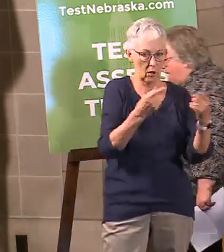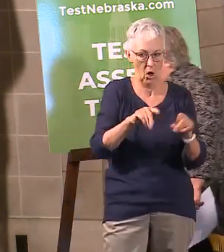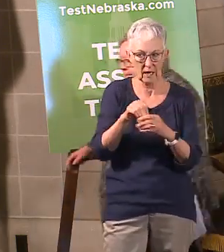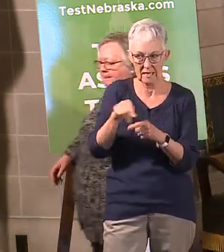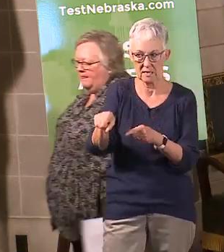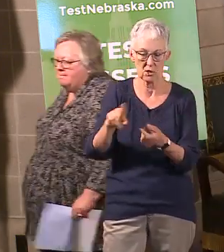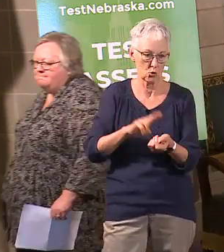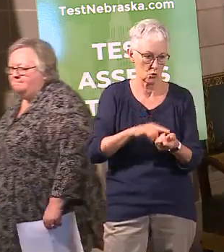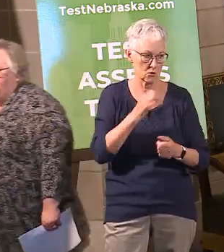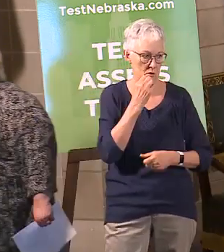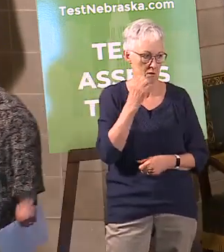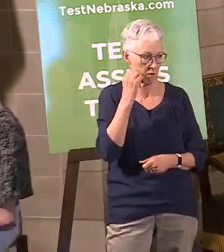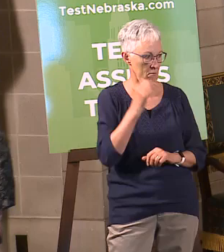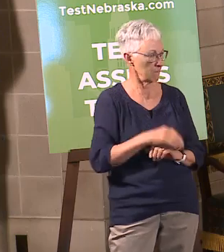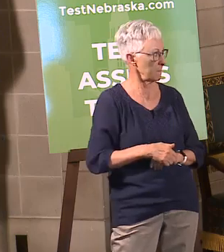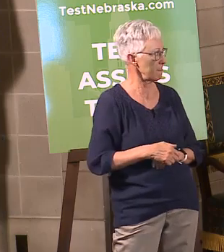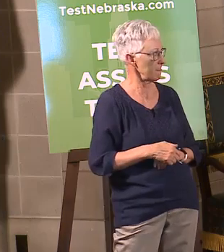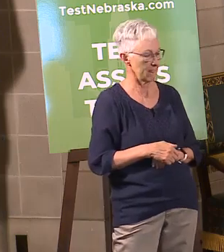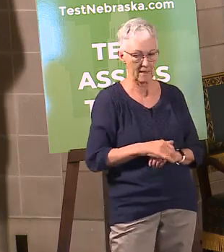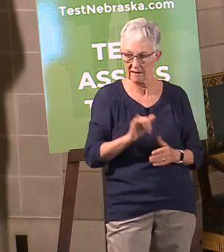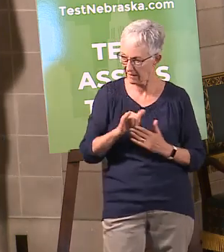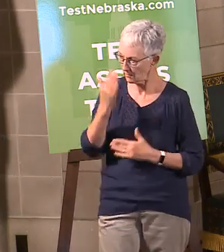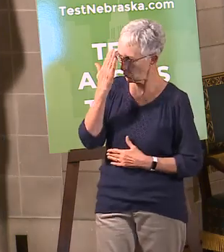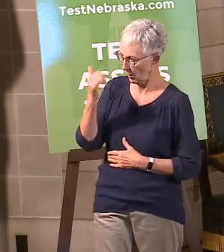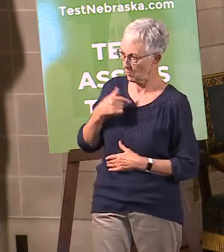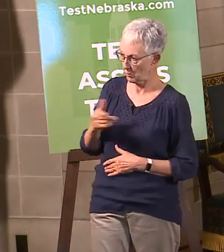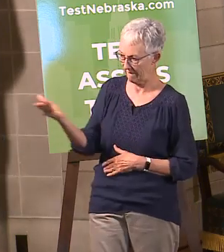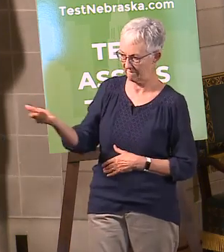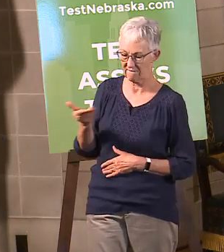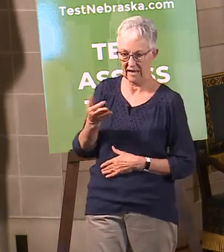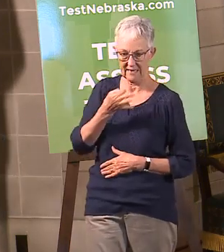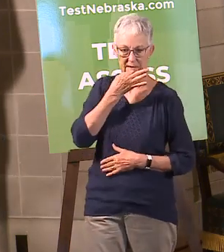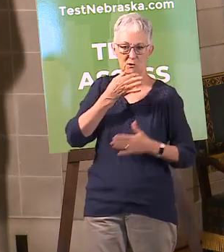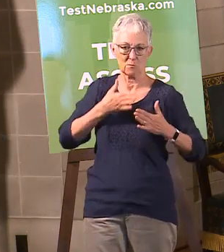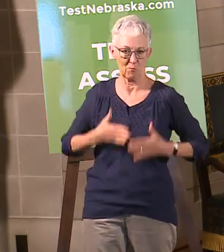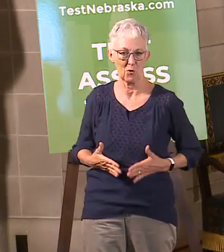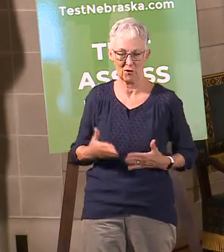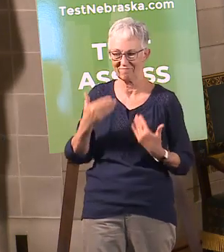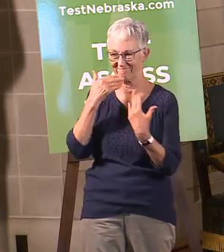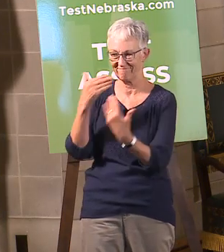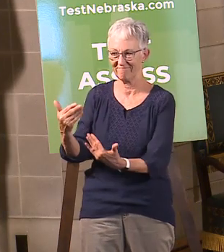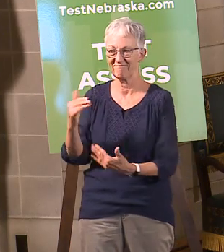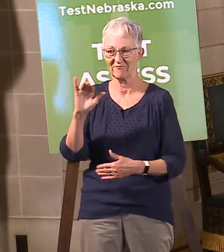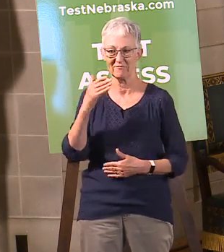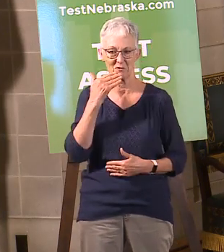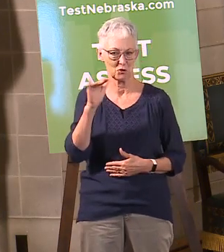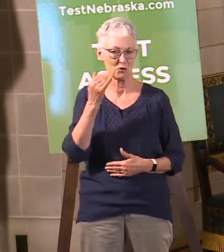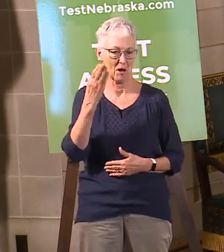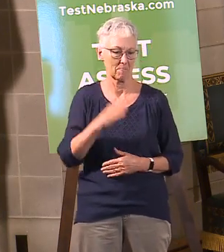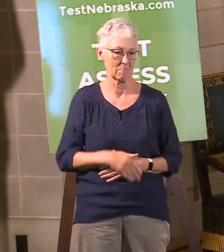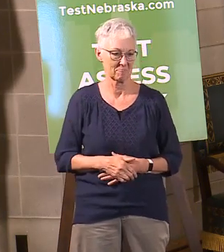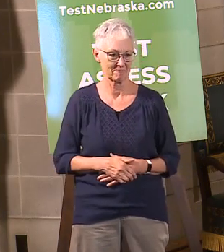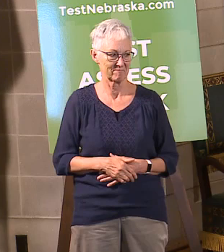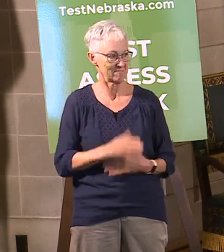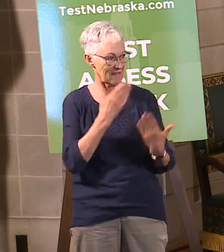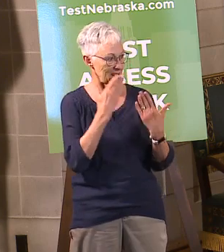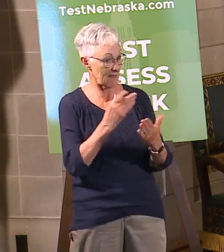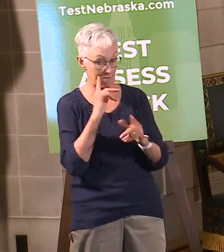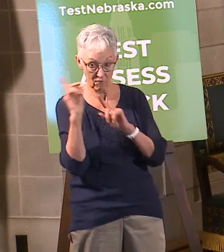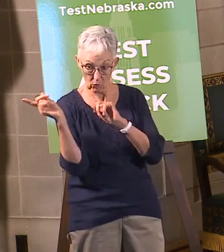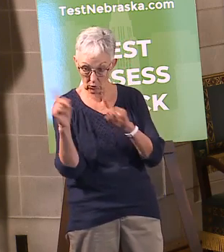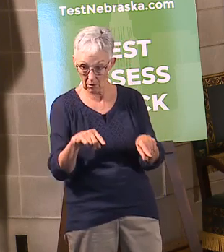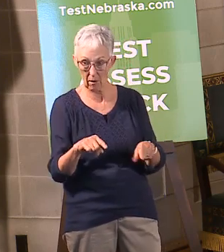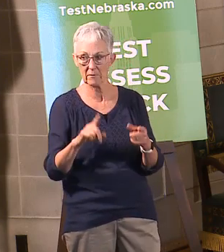Thank you, Becky. That's why we have experts here. Good job. Again, folks, thank you very much. Appreciate everybody coming out here this afternoon to talk about what the state is doing